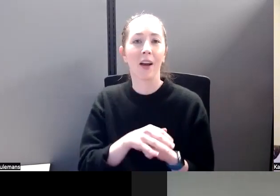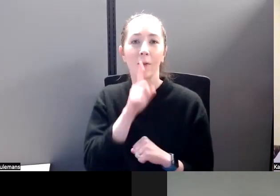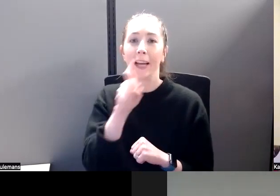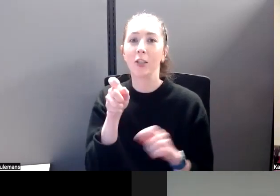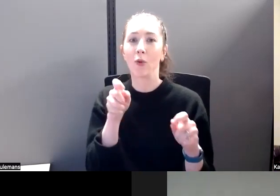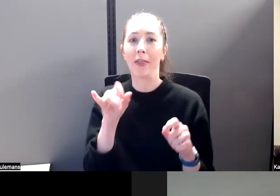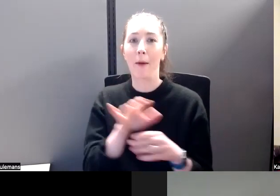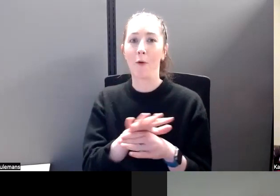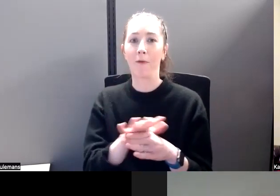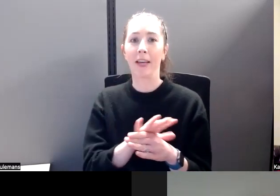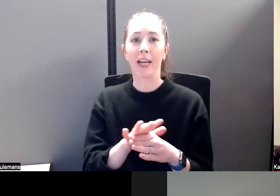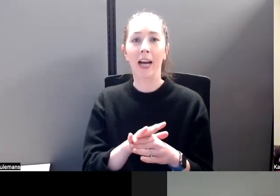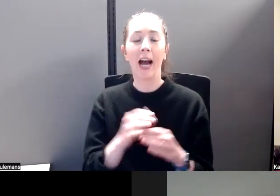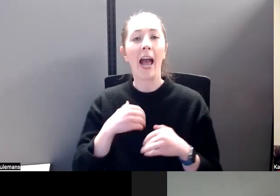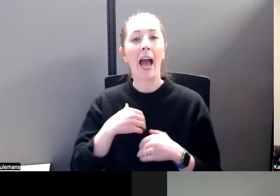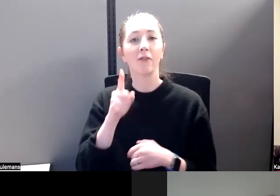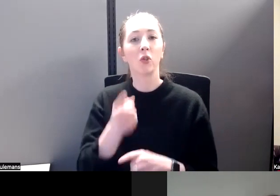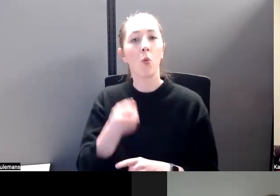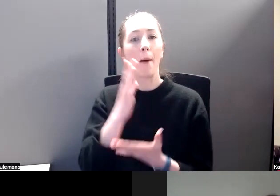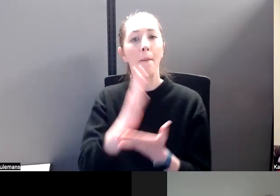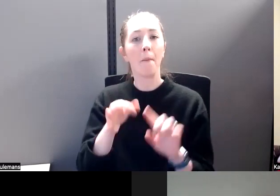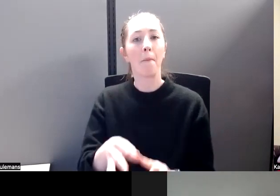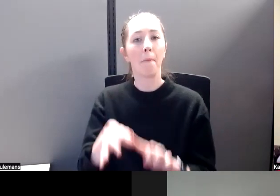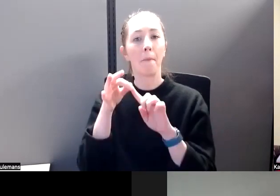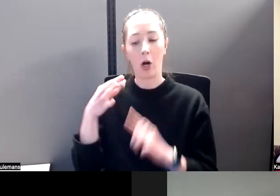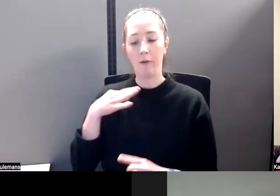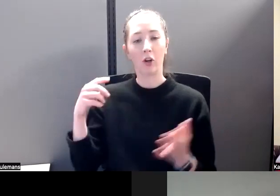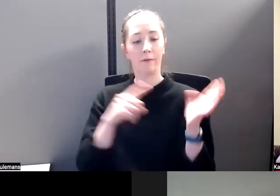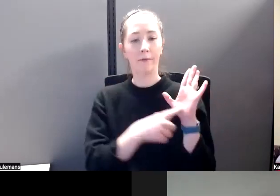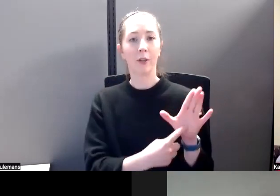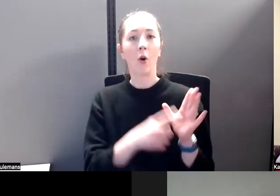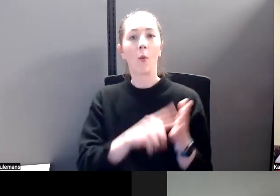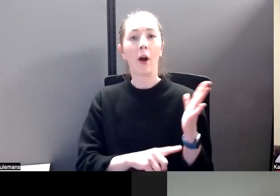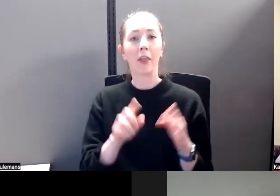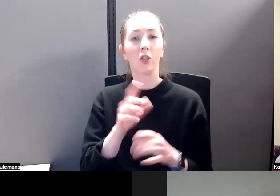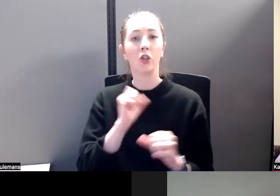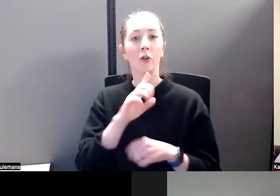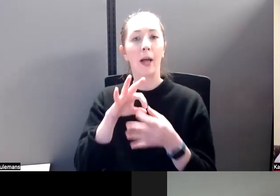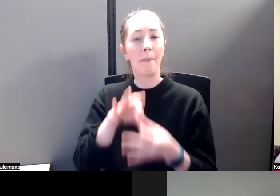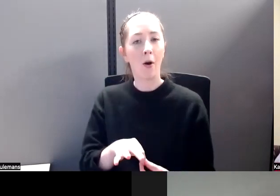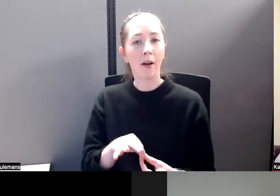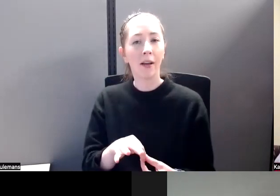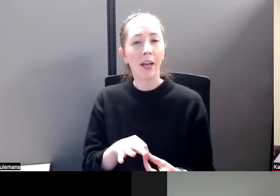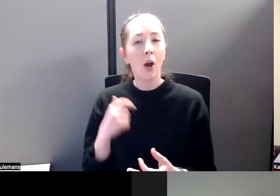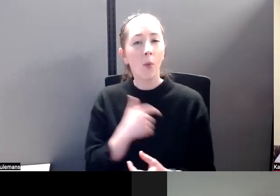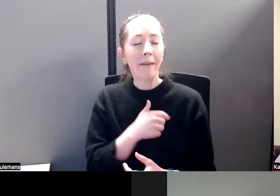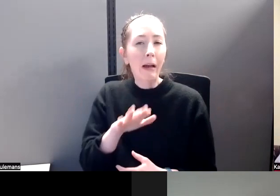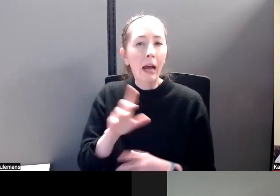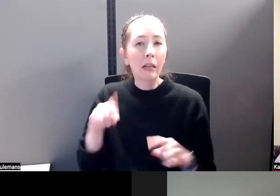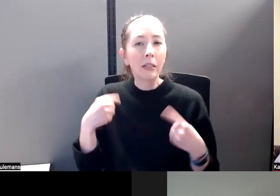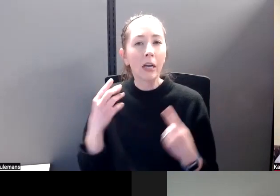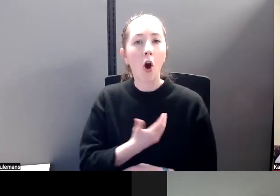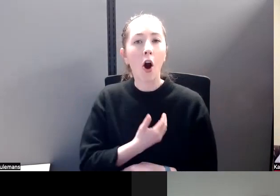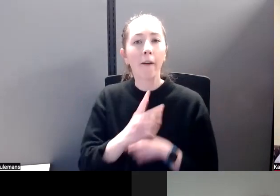that. And then I'll just have a cameo wearing the shirt of whatever the show is called. That'd be amazing. It's like, you know, we've kind of done our version of